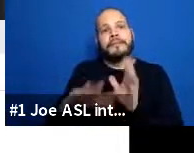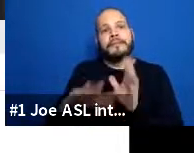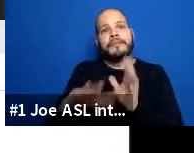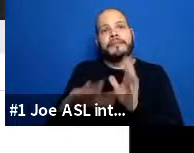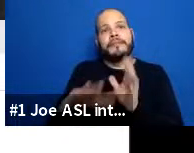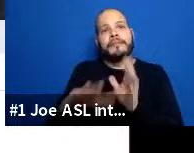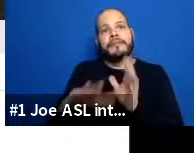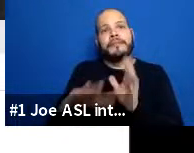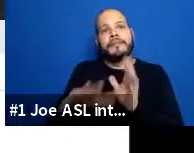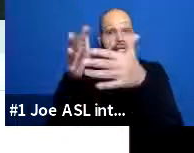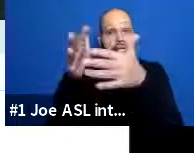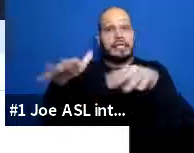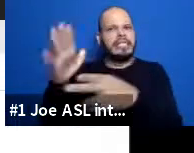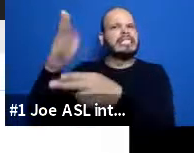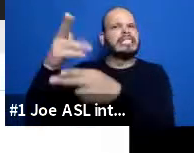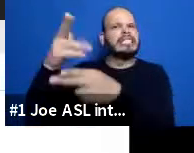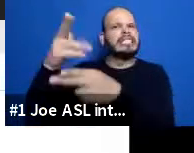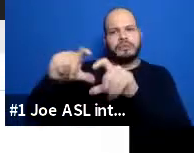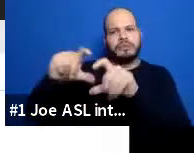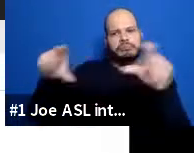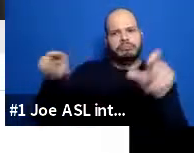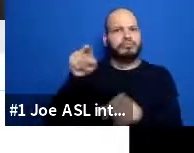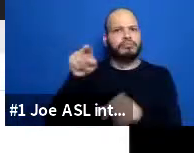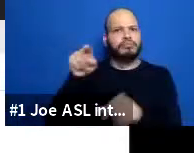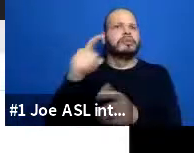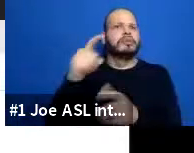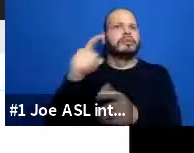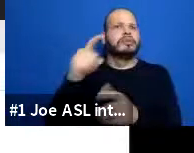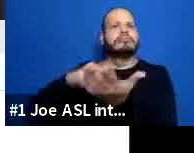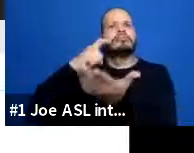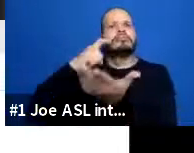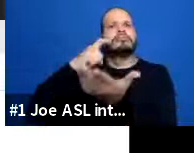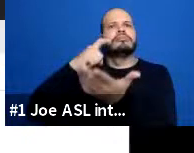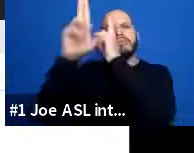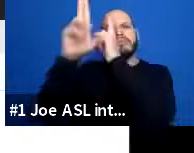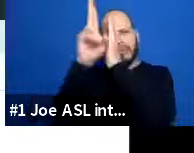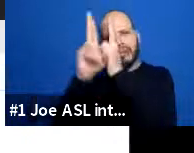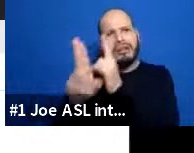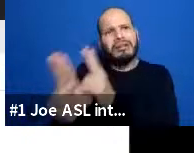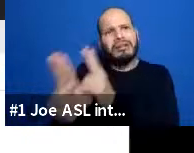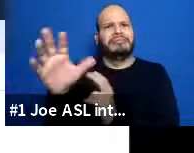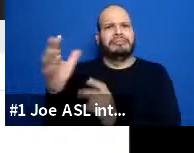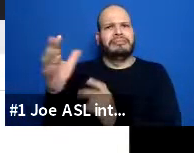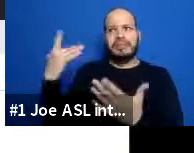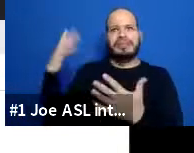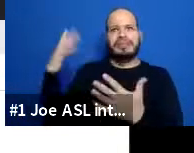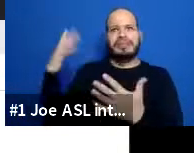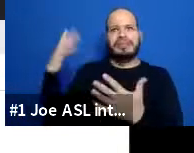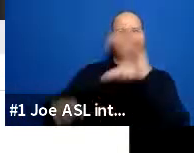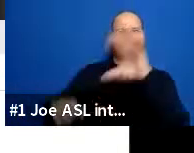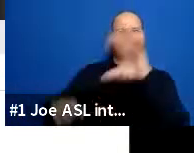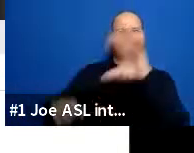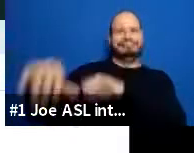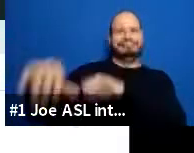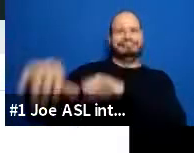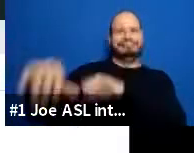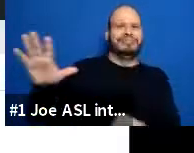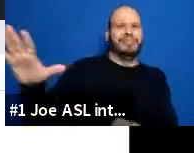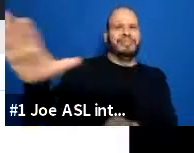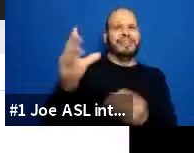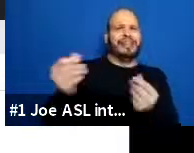show recognition and reverence to any occupied land that you are on. The website URL will be in the